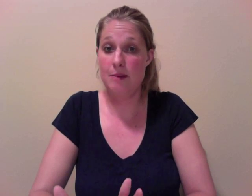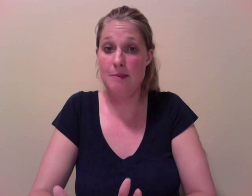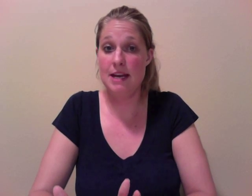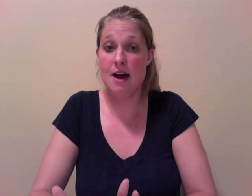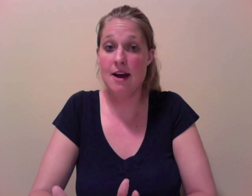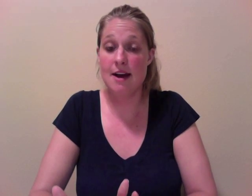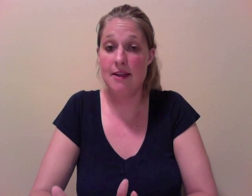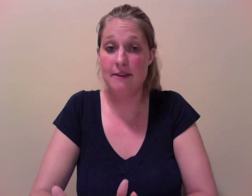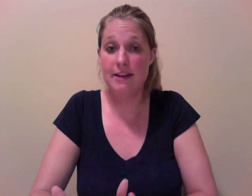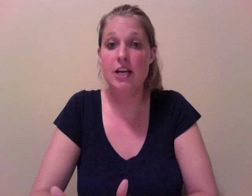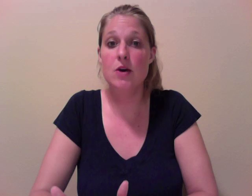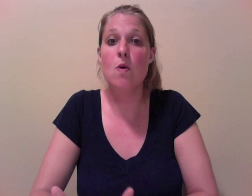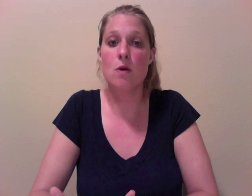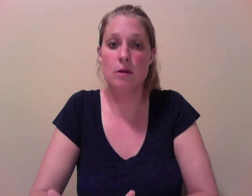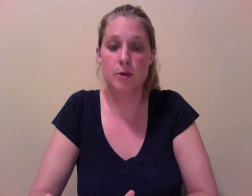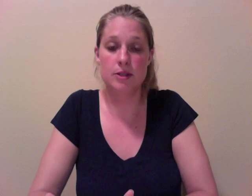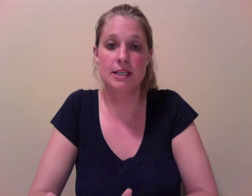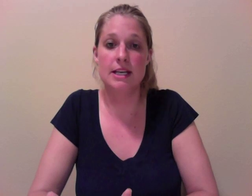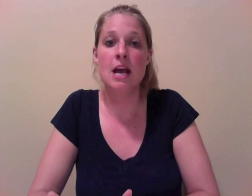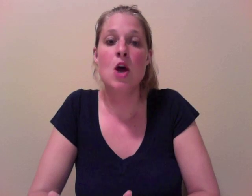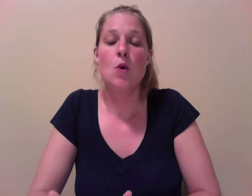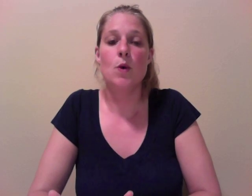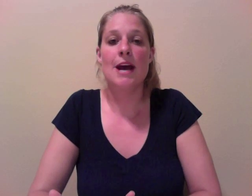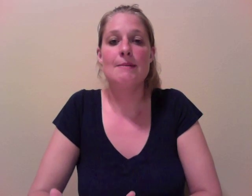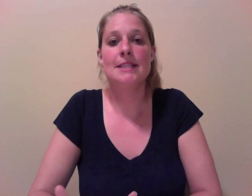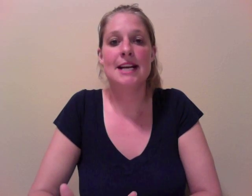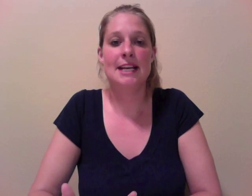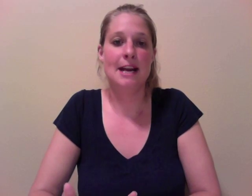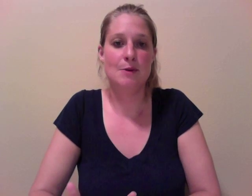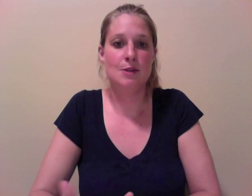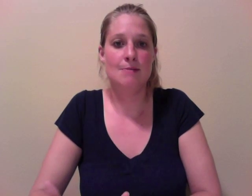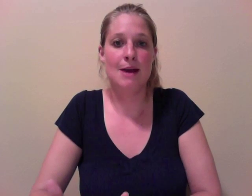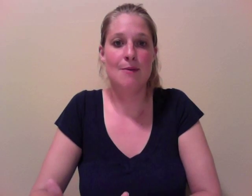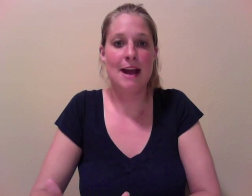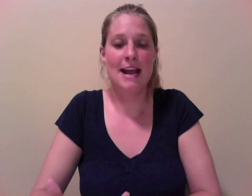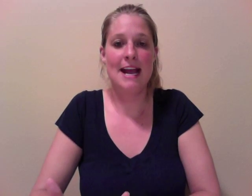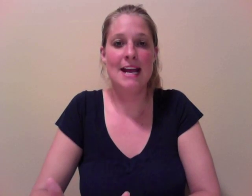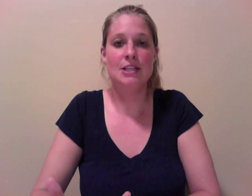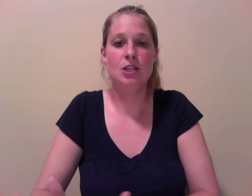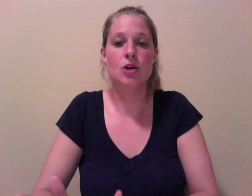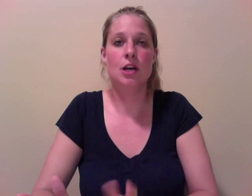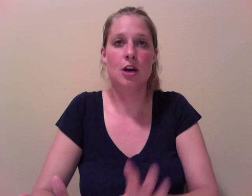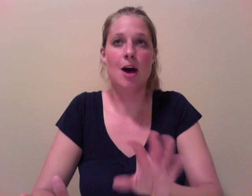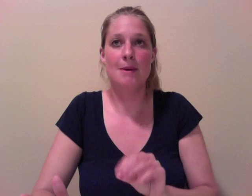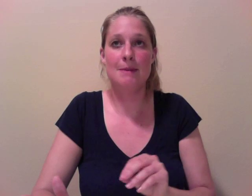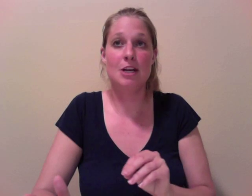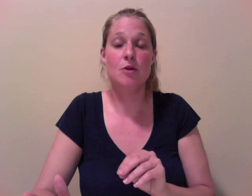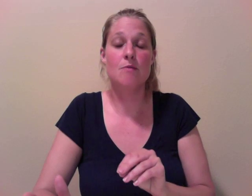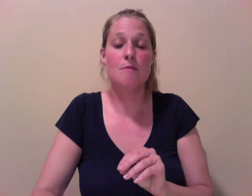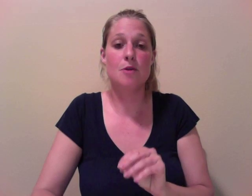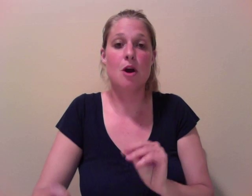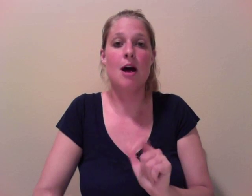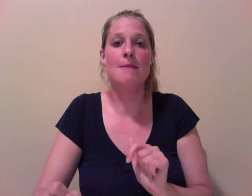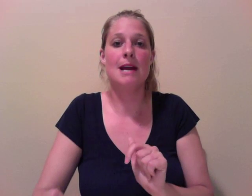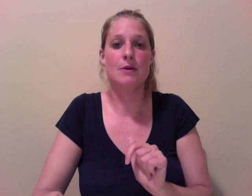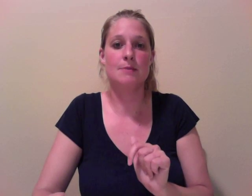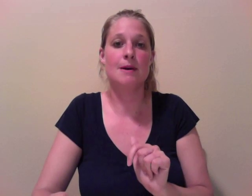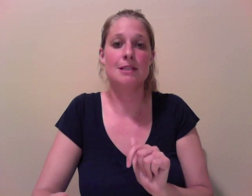be on the video or in person. When I'm signing and I'm using my right hand, you're going to copy me, and your automatic response may